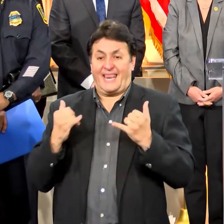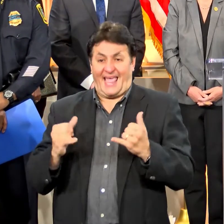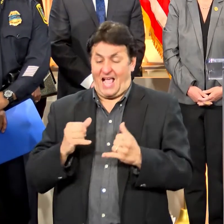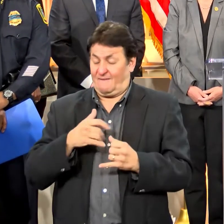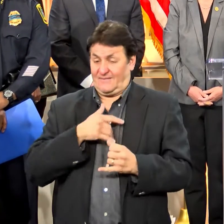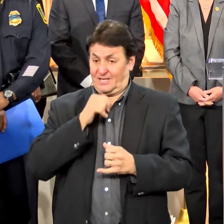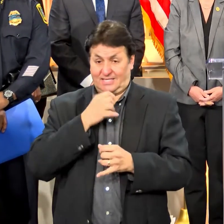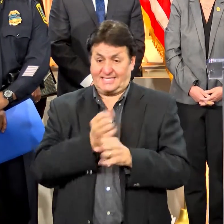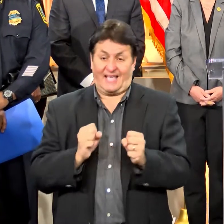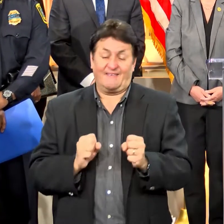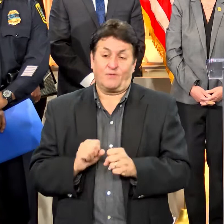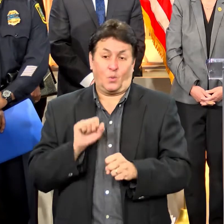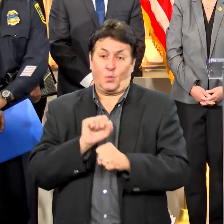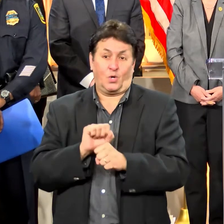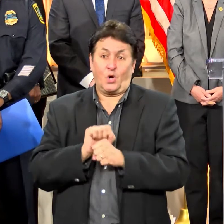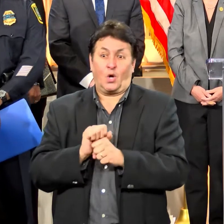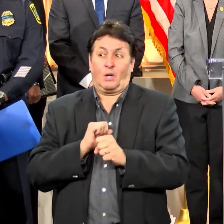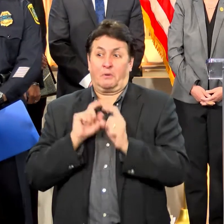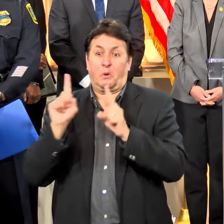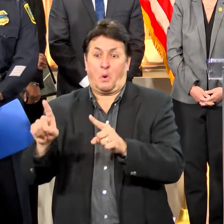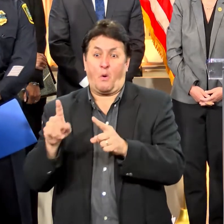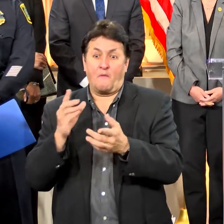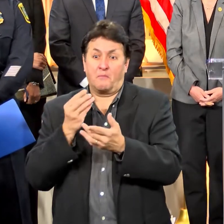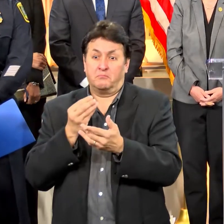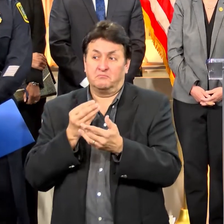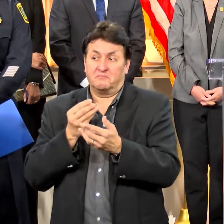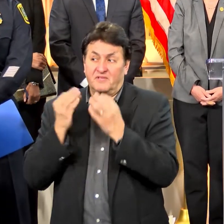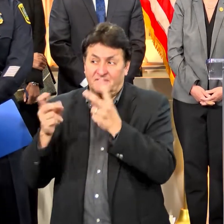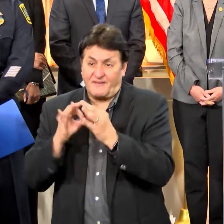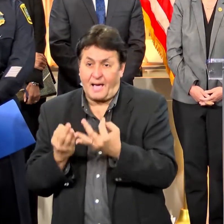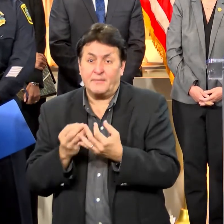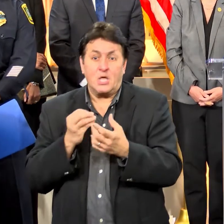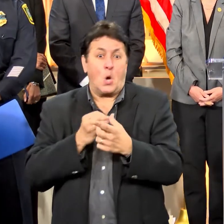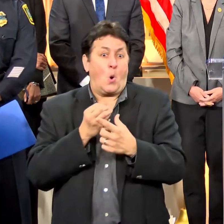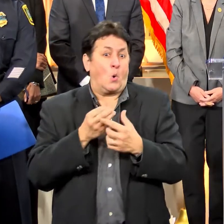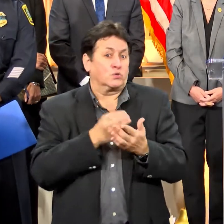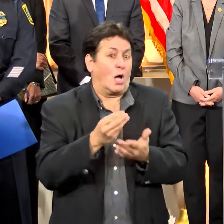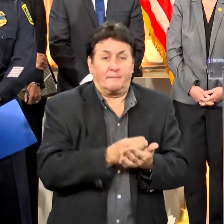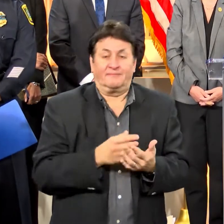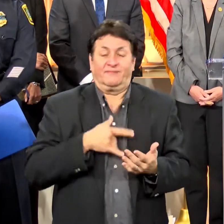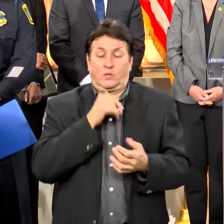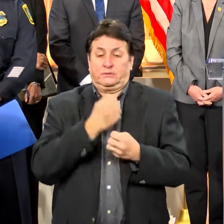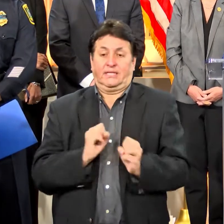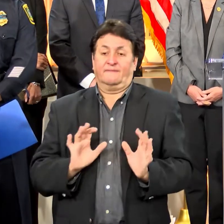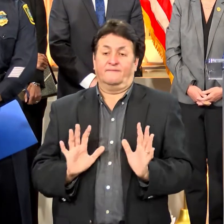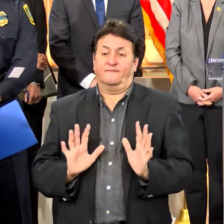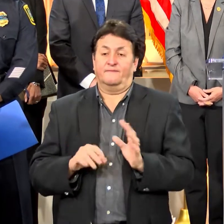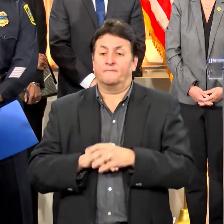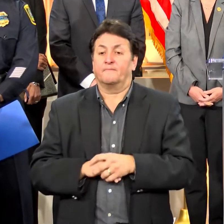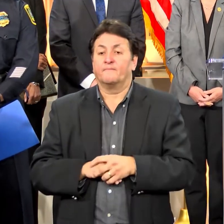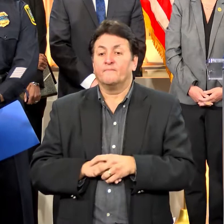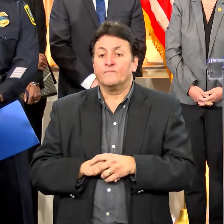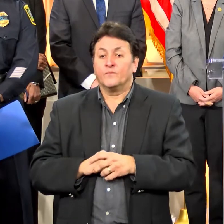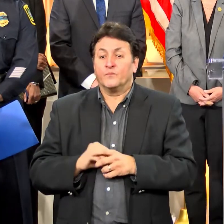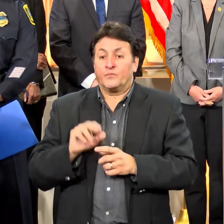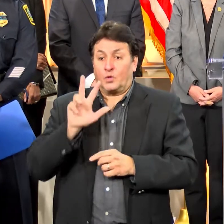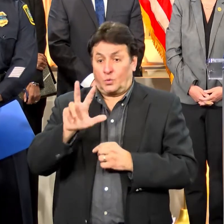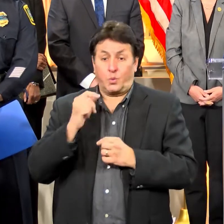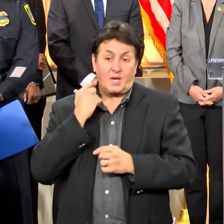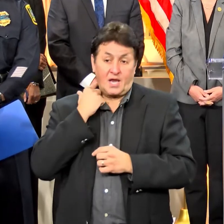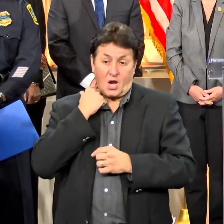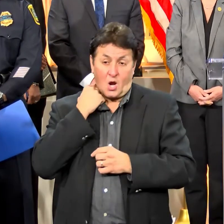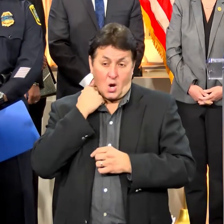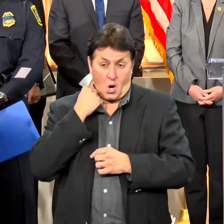and raise a family. And as I said on the day the 3 officers were shot last week, we are living in